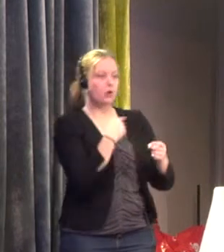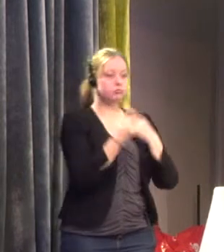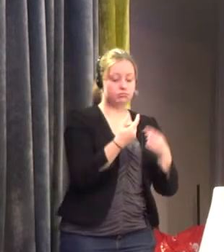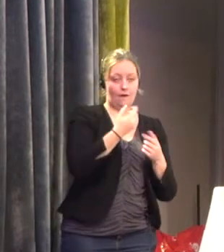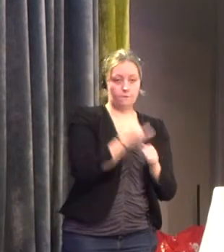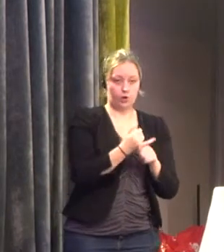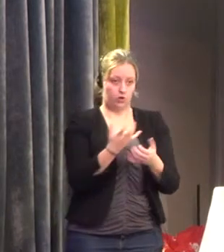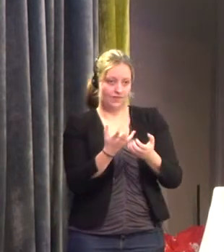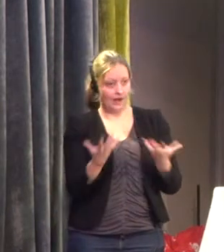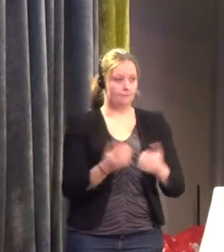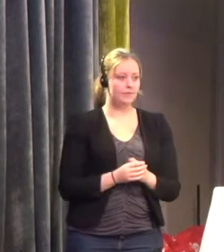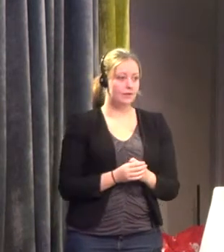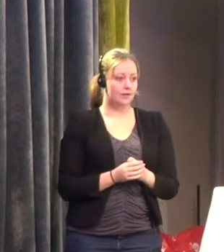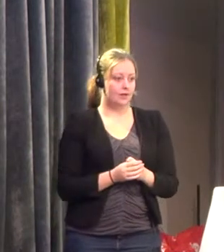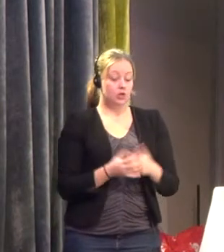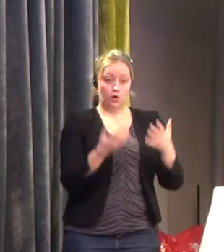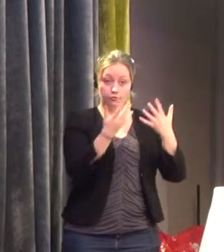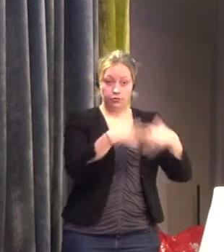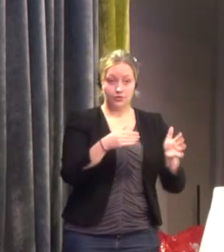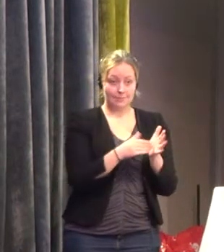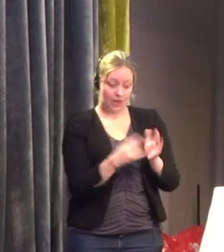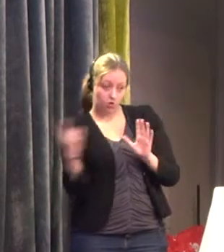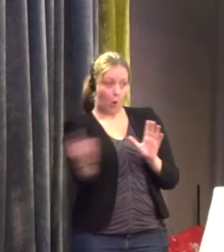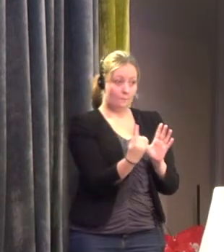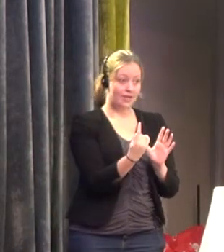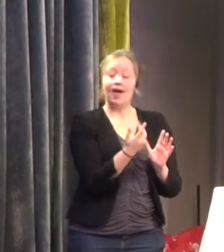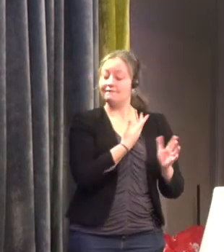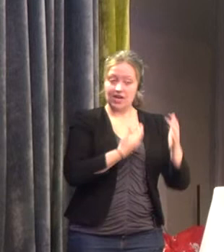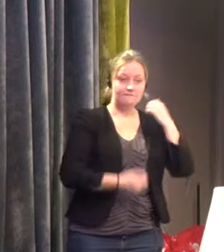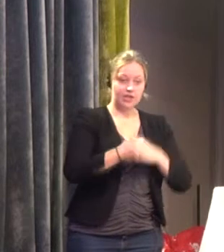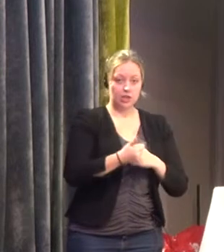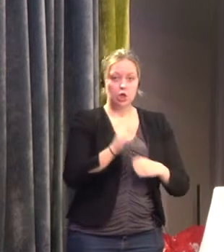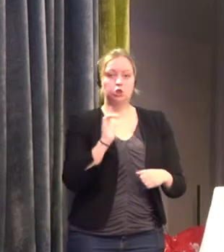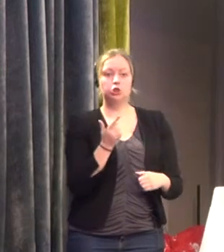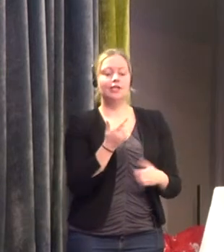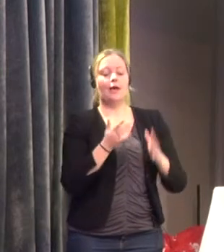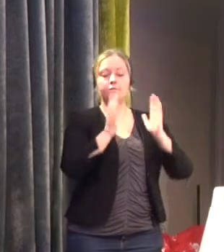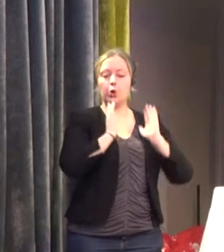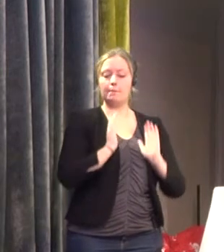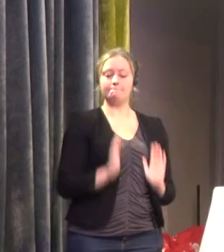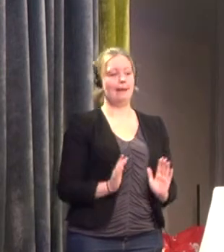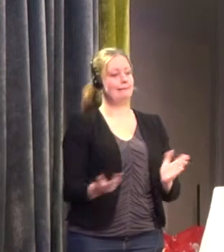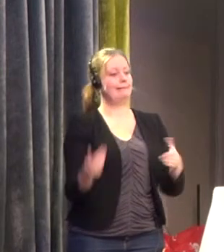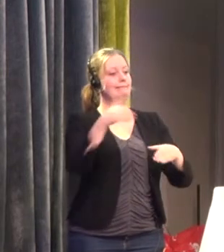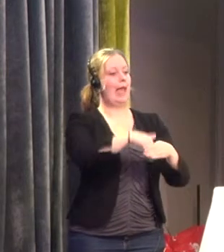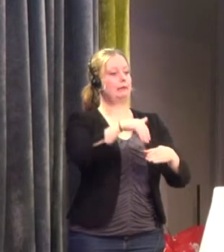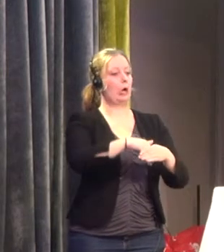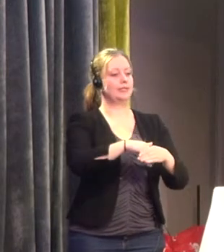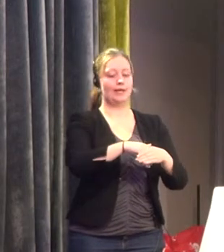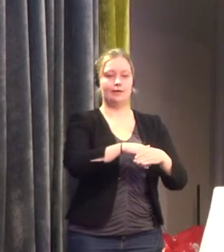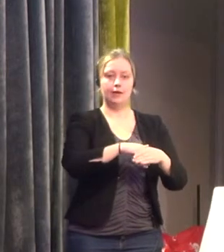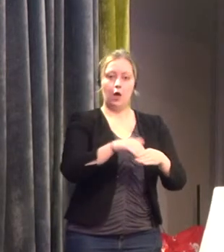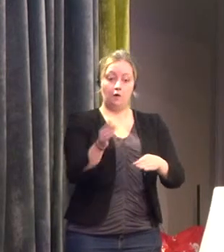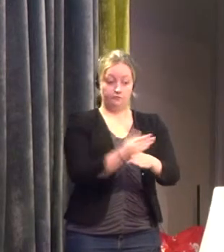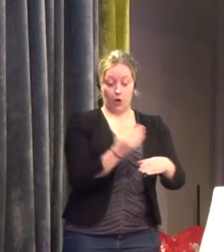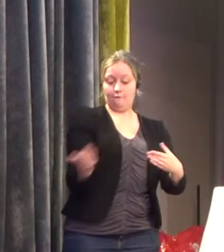And having people with disabilities was also very important because of their formal participation. Before the formal sessions at the